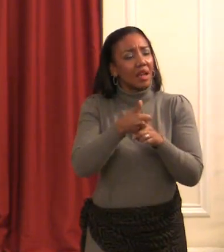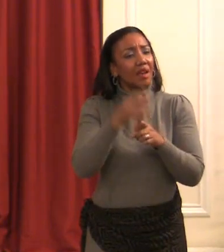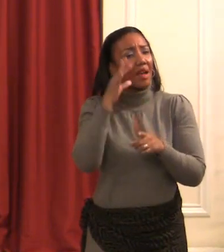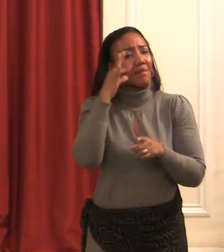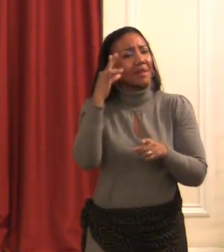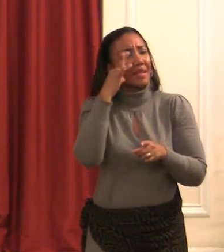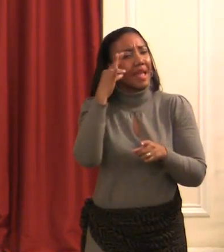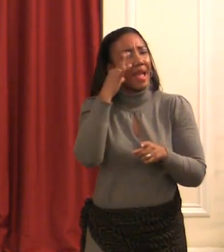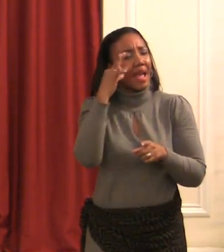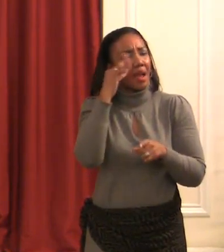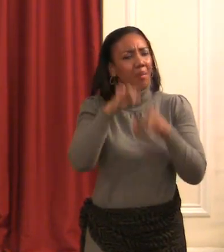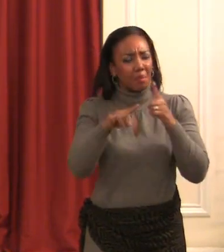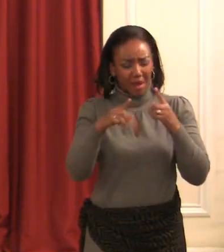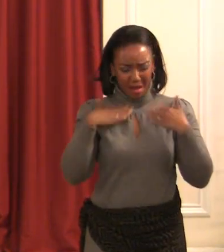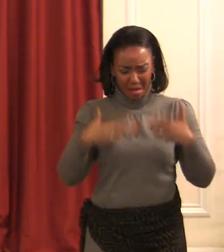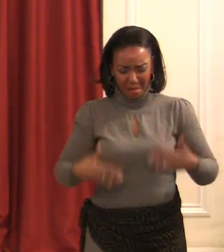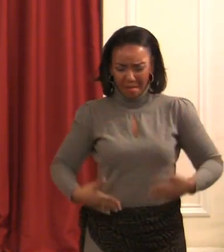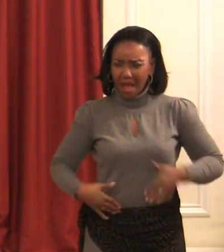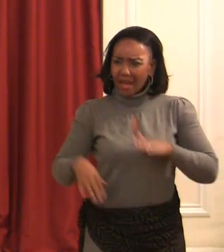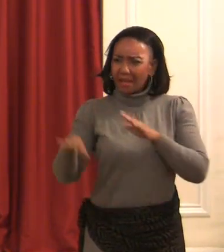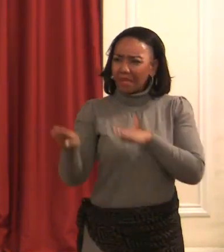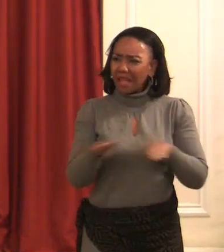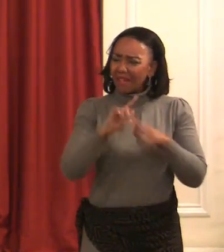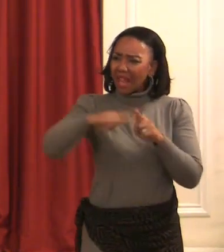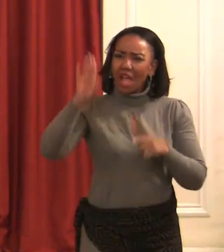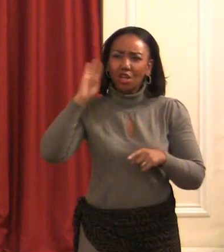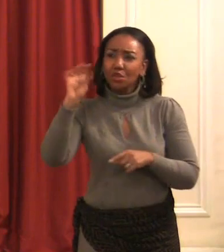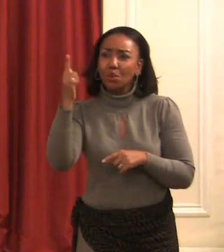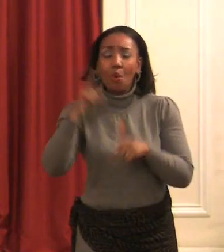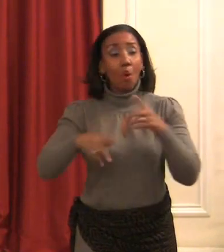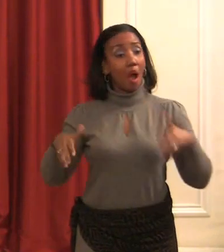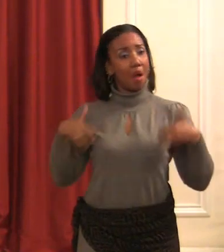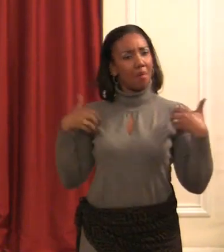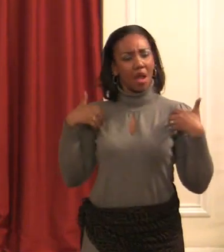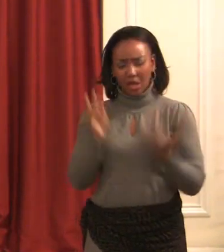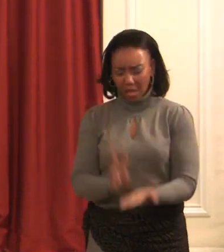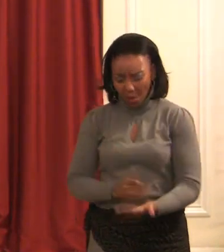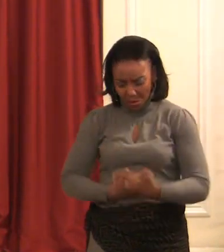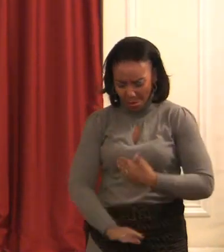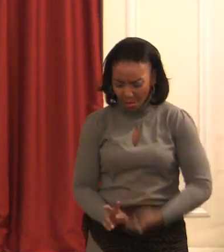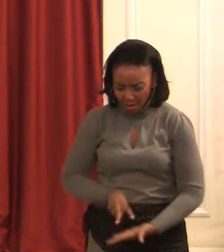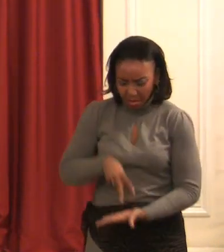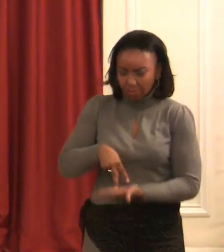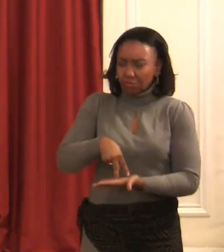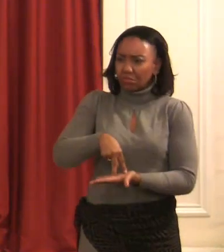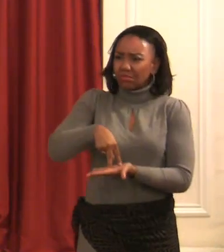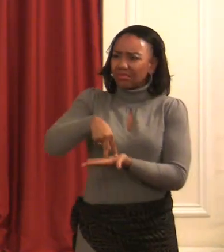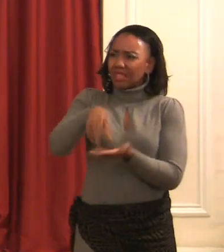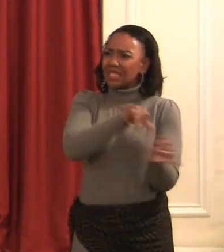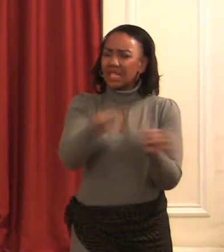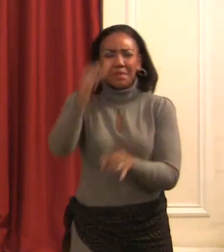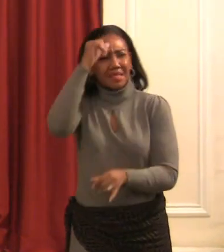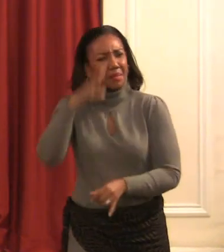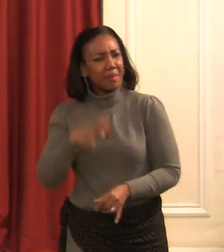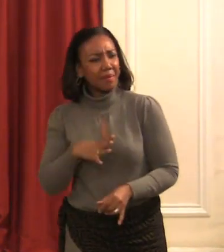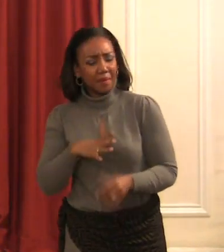characteristics of a dog, the primate who walked upright from the day he was born until the day he